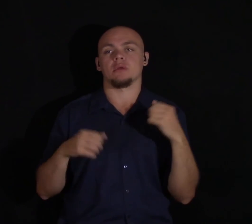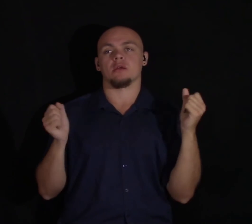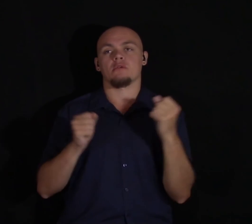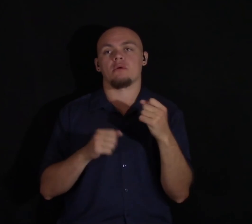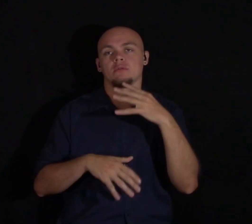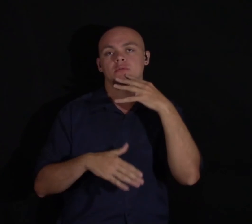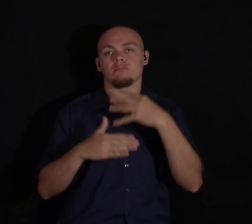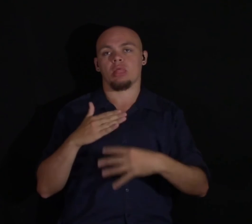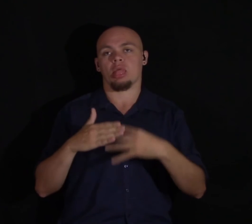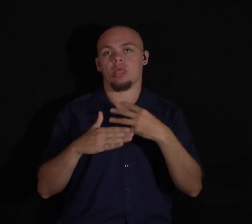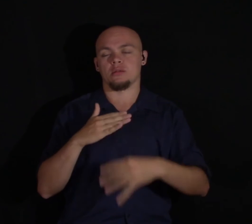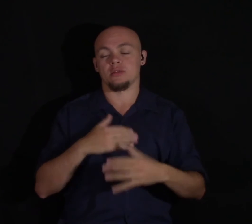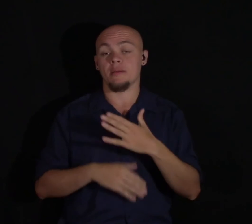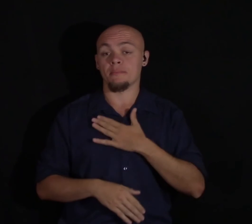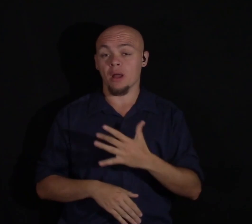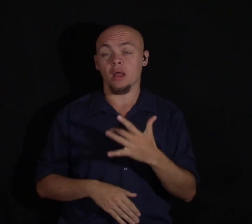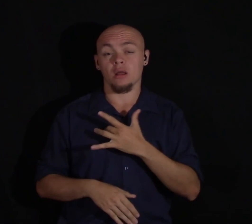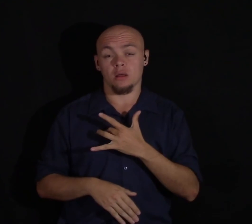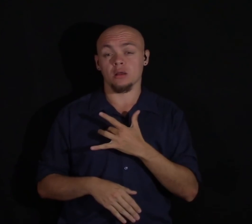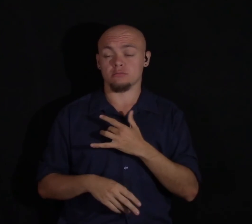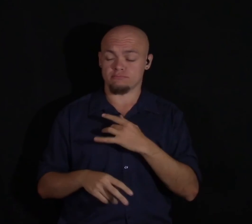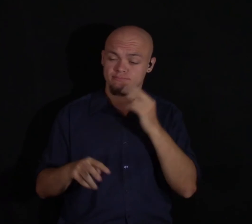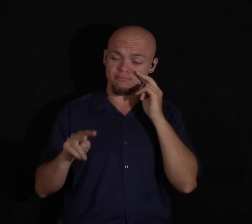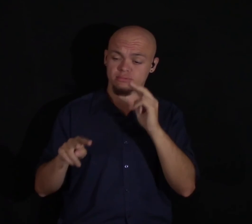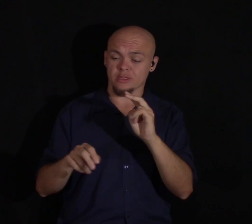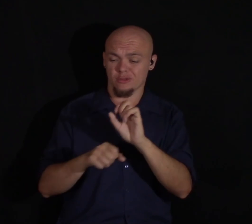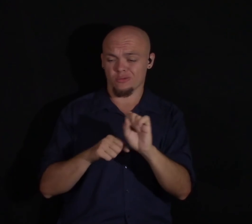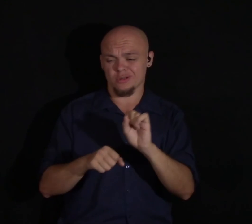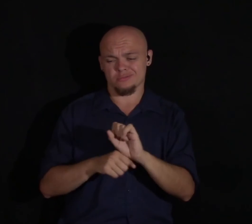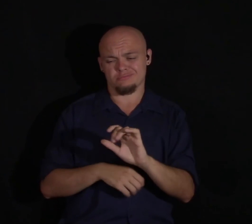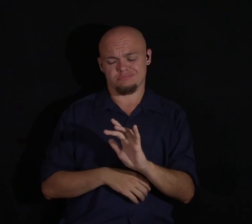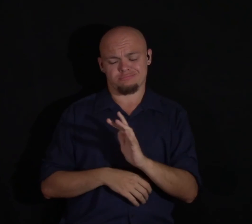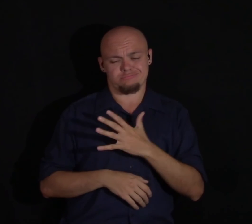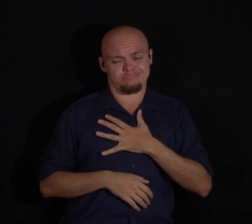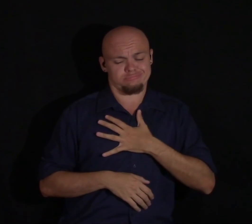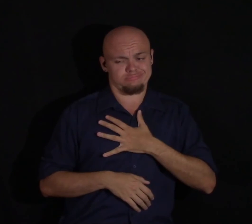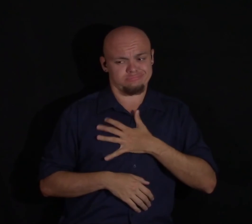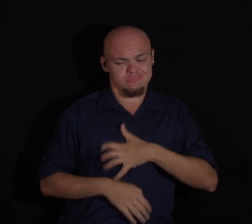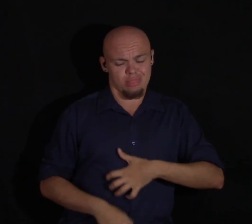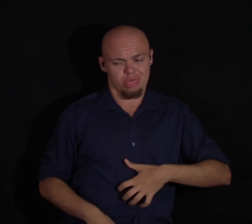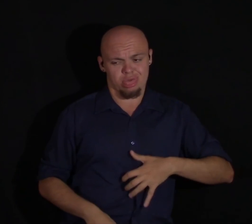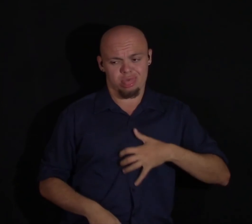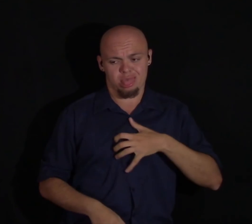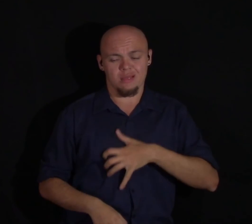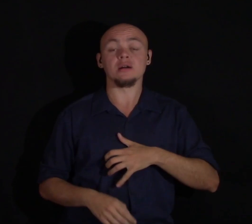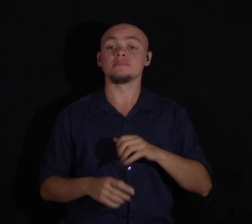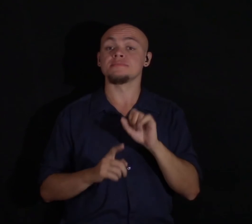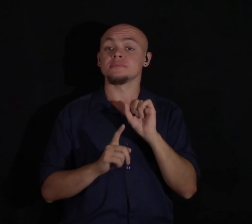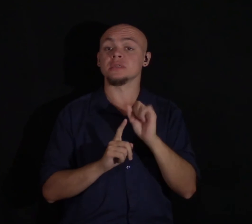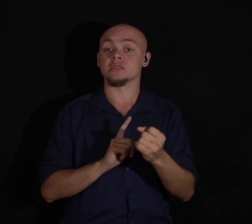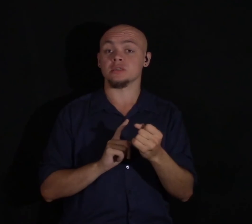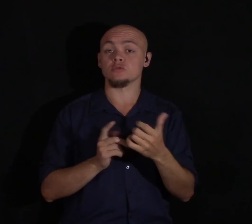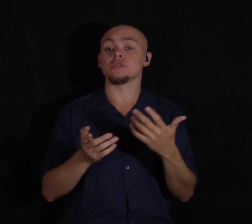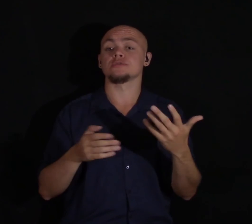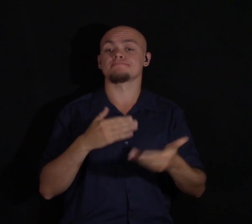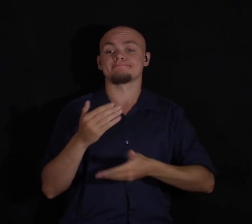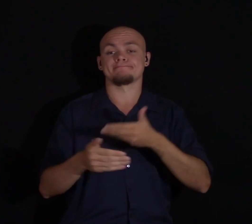heart often sickened at the work of my hands. Thus situated, employed in the most detestable